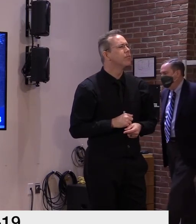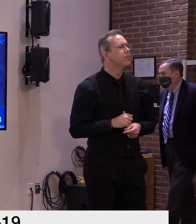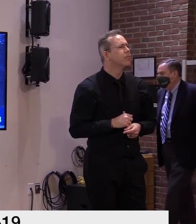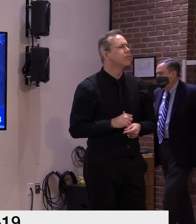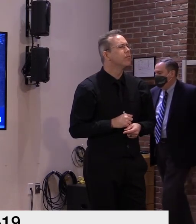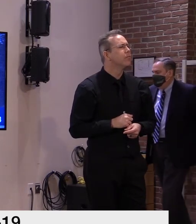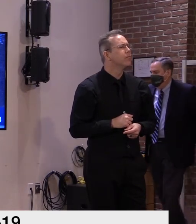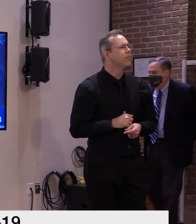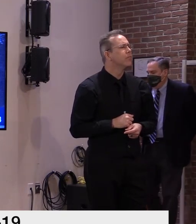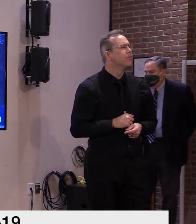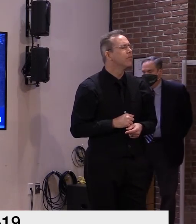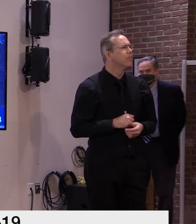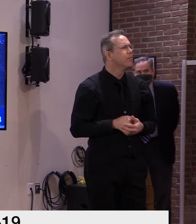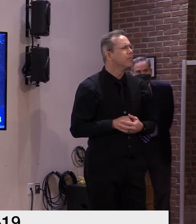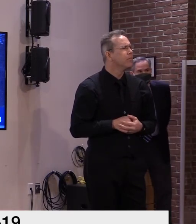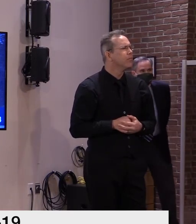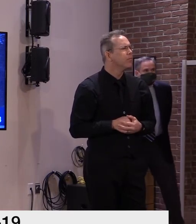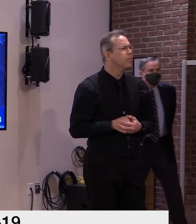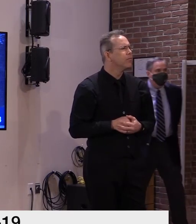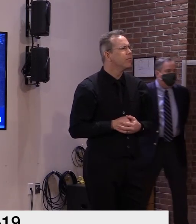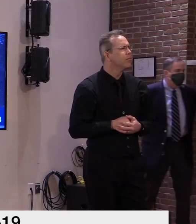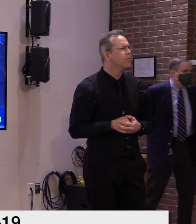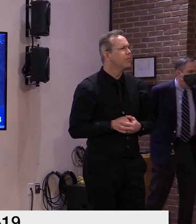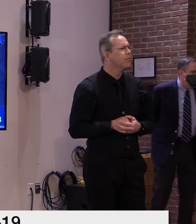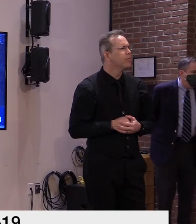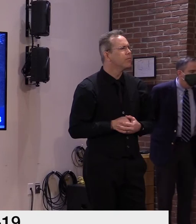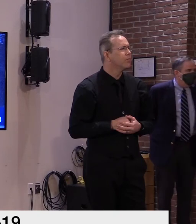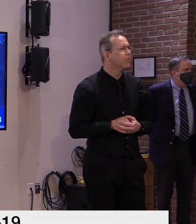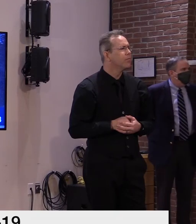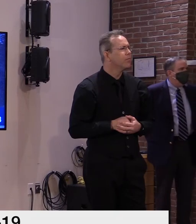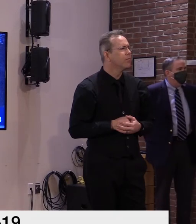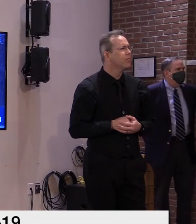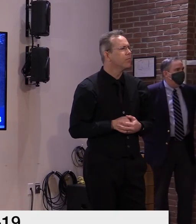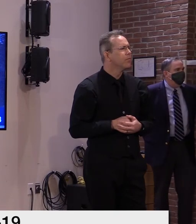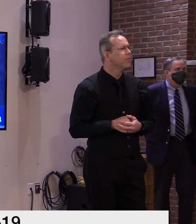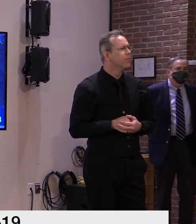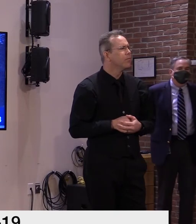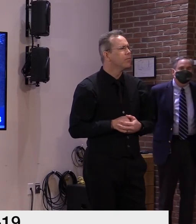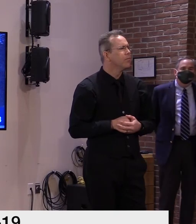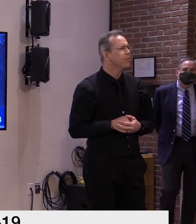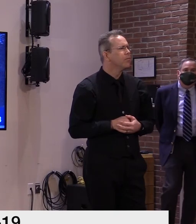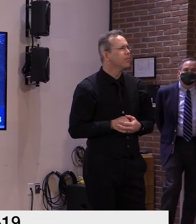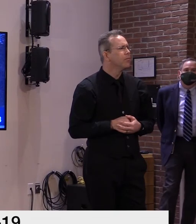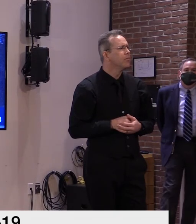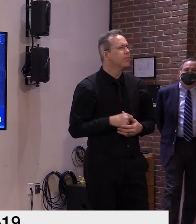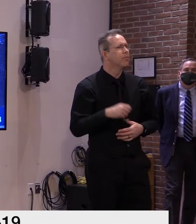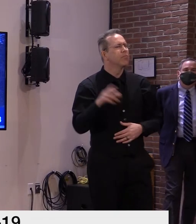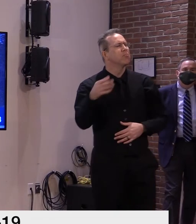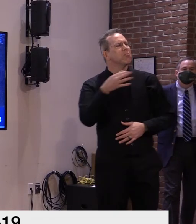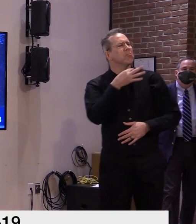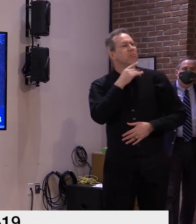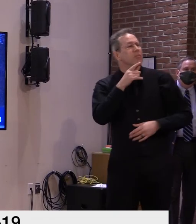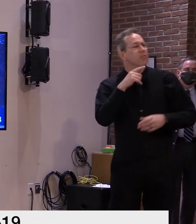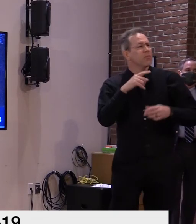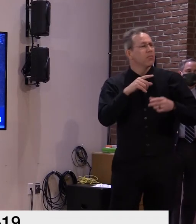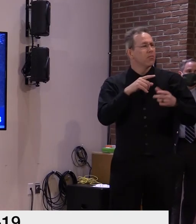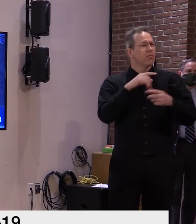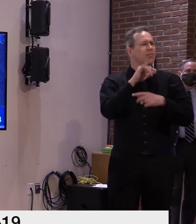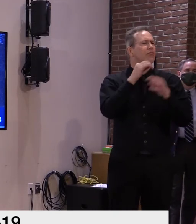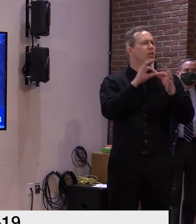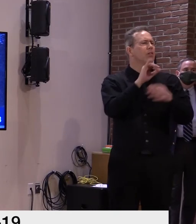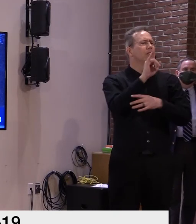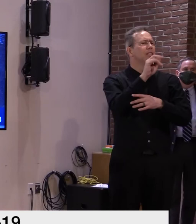been confirmed to have it and recovered from it, will that count as immunity for purposes of travel, visiting households,